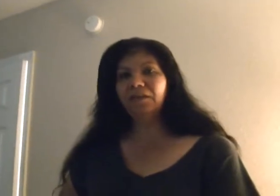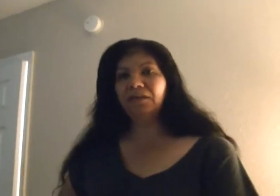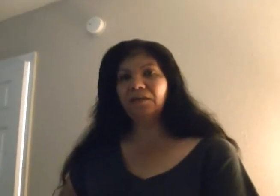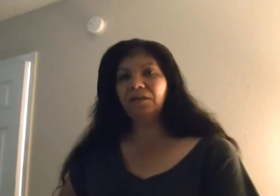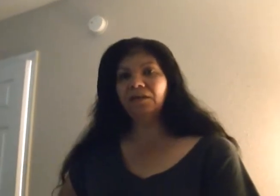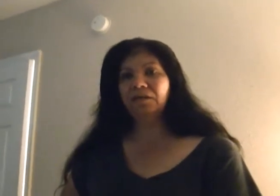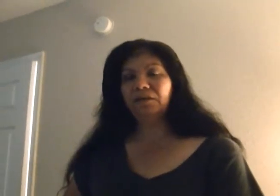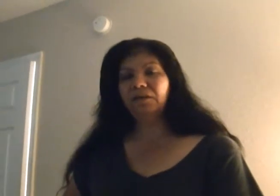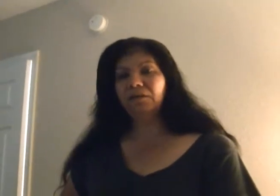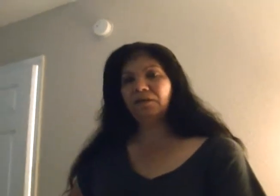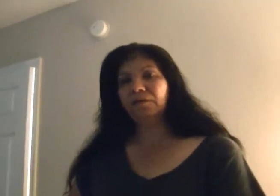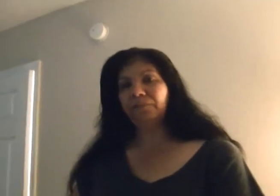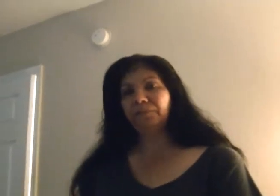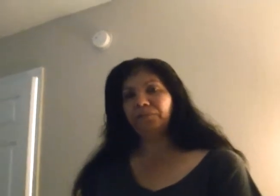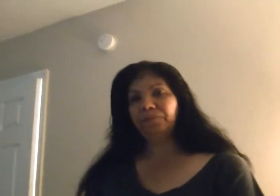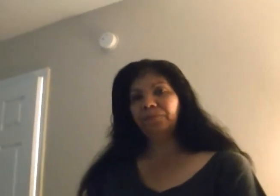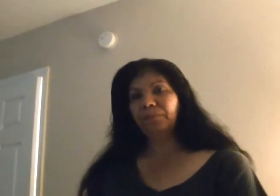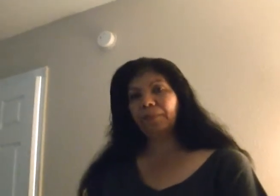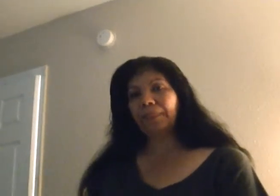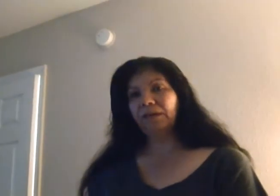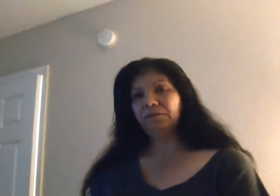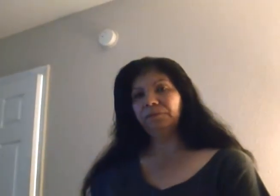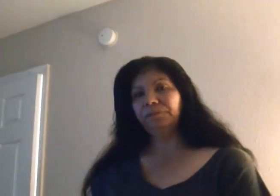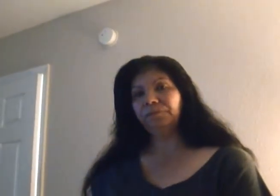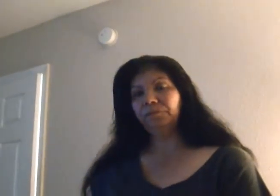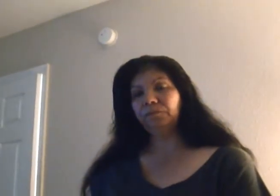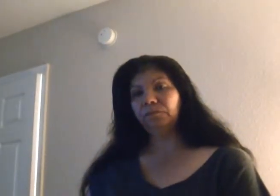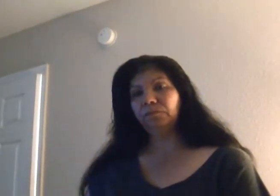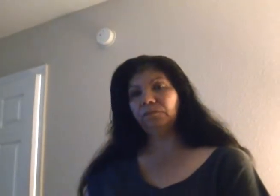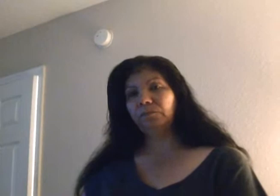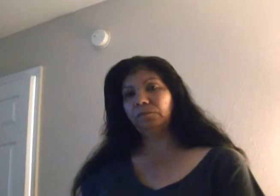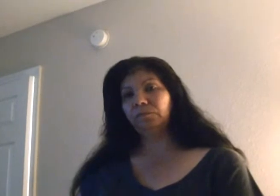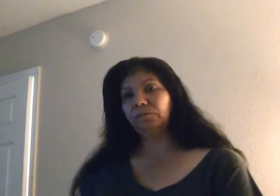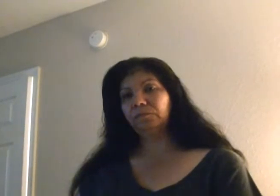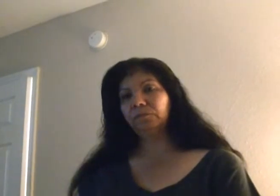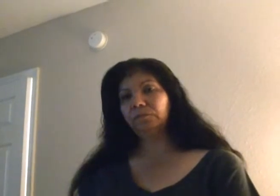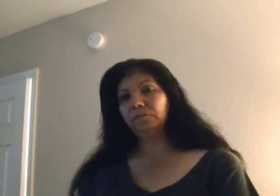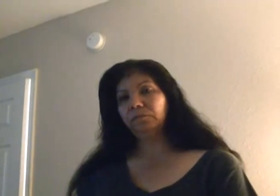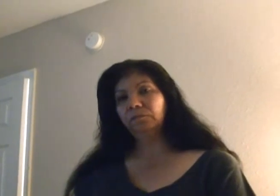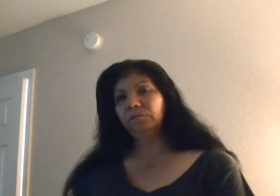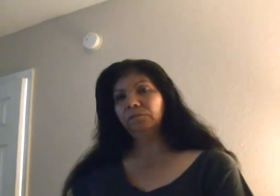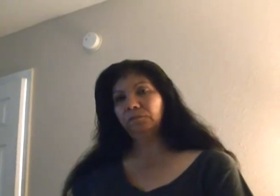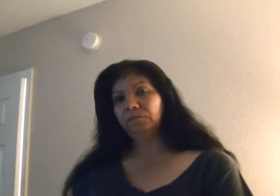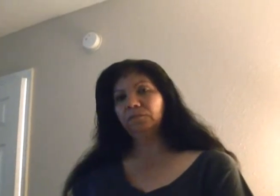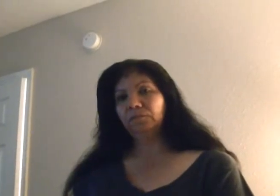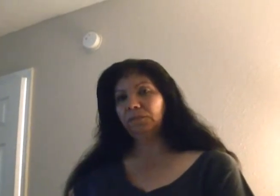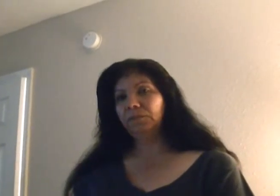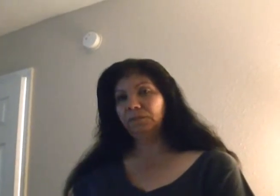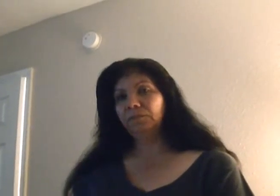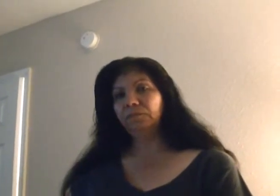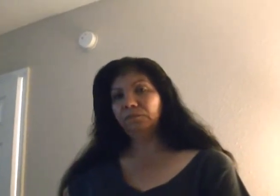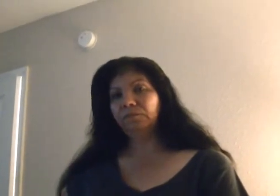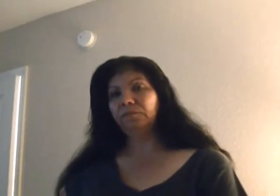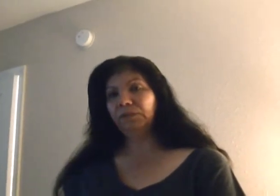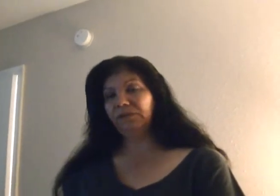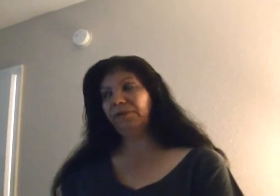that fellowship. You said very few people said you're the Messiah. Fellowship. It's